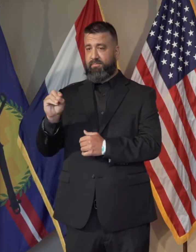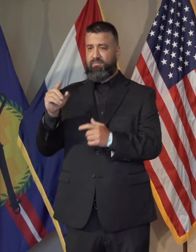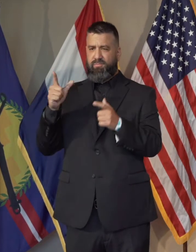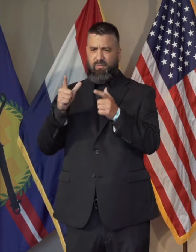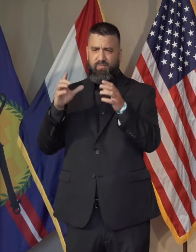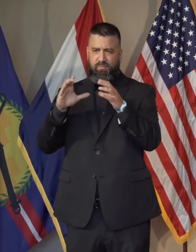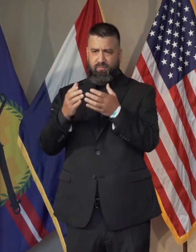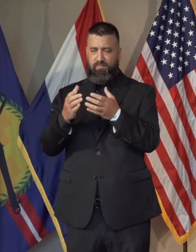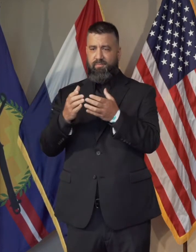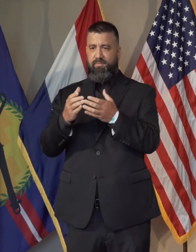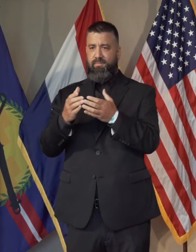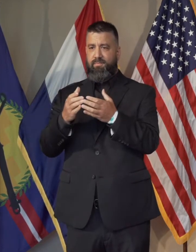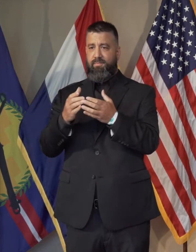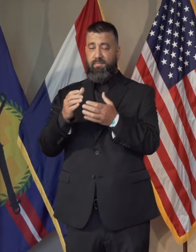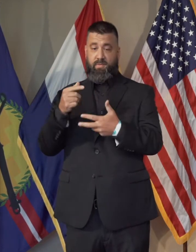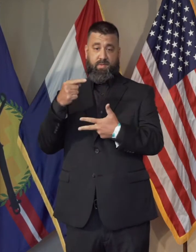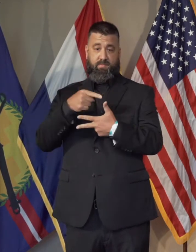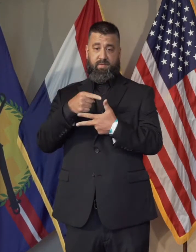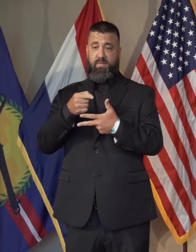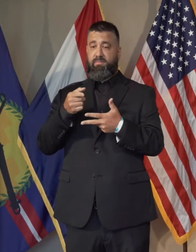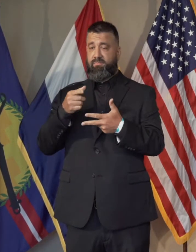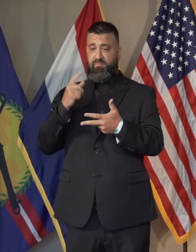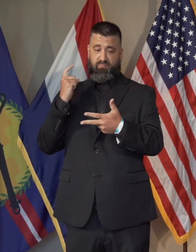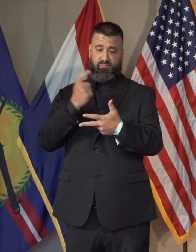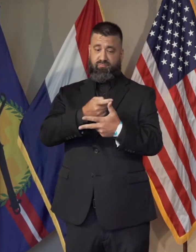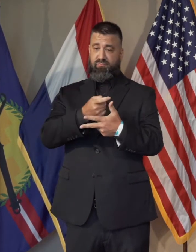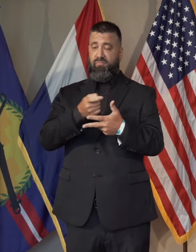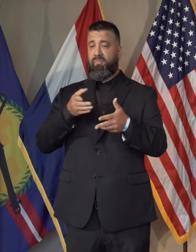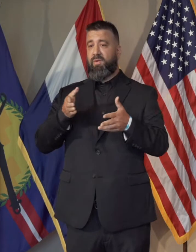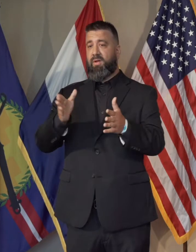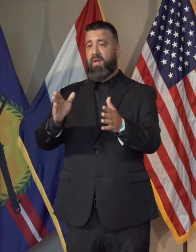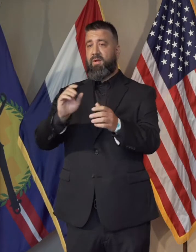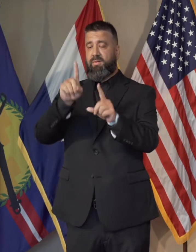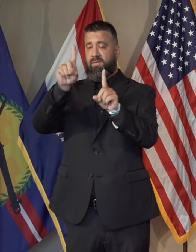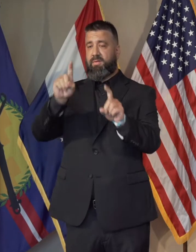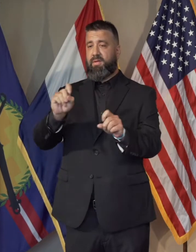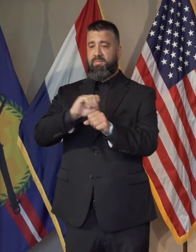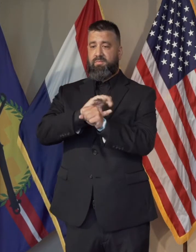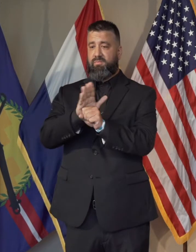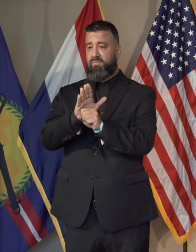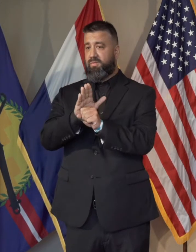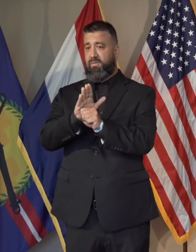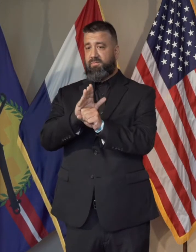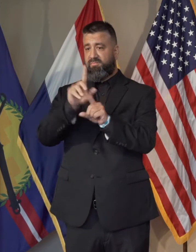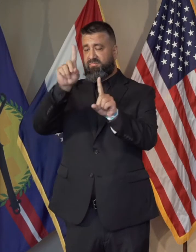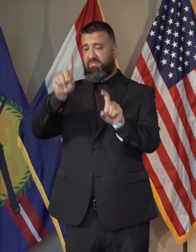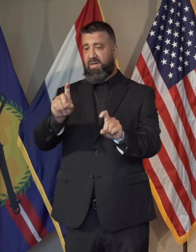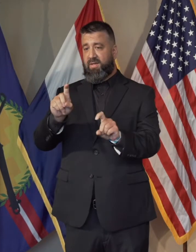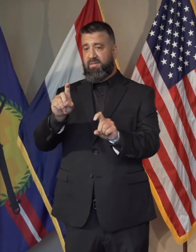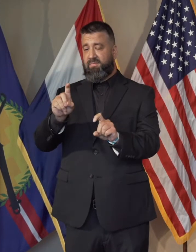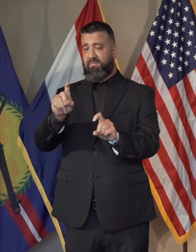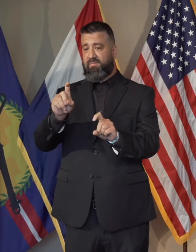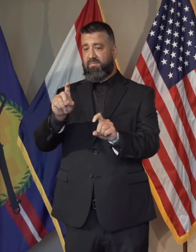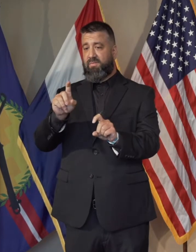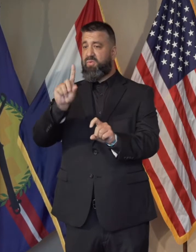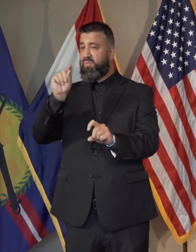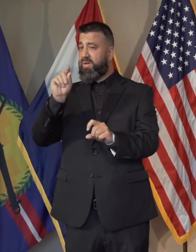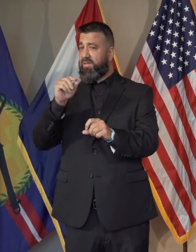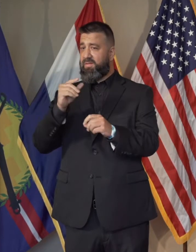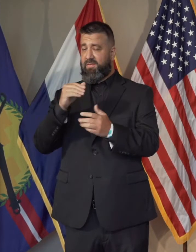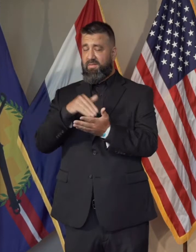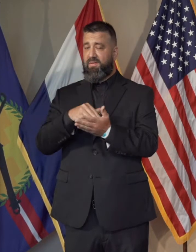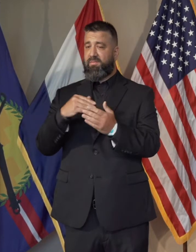Affinia to test 20,000 patients in St. Louis County free of charge. Even before this grant was